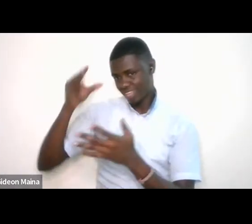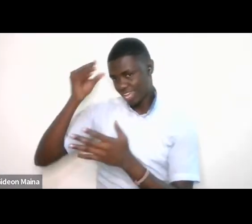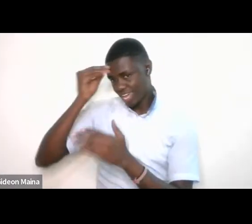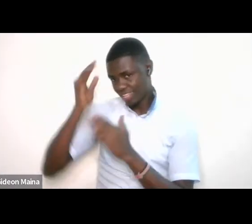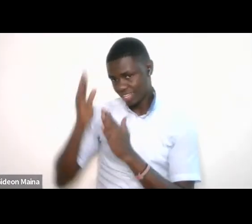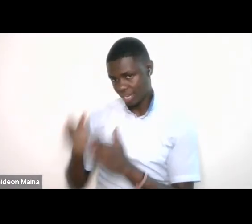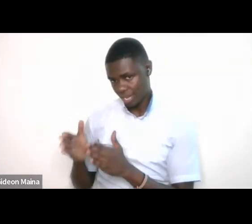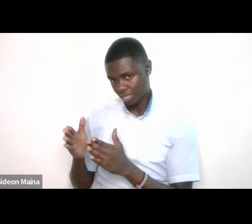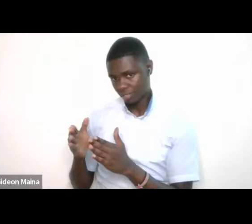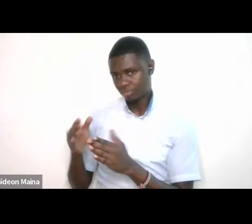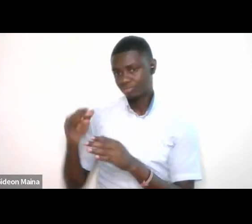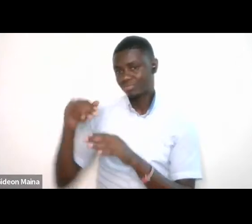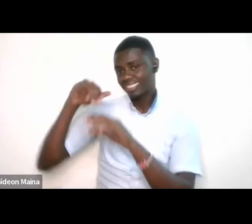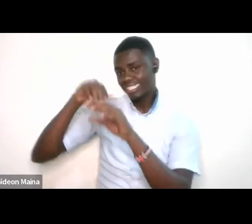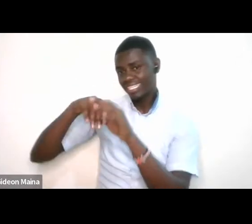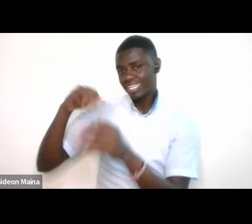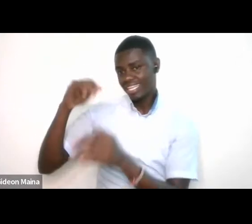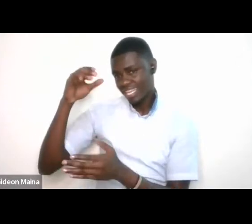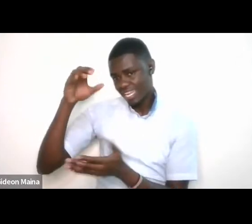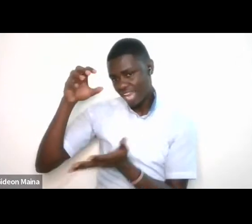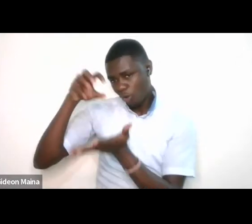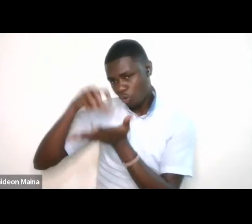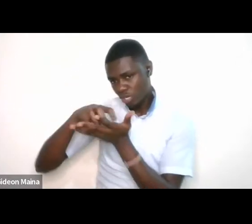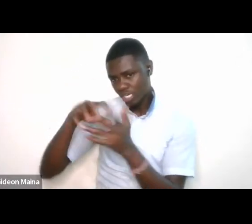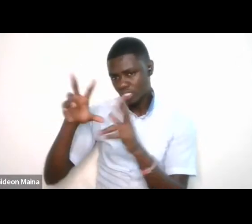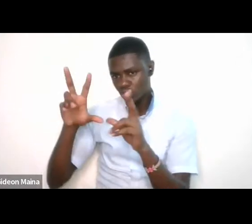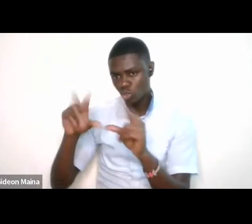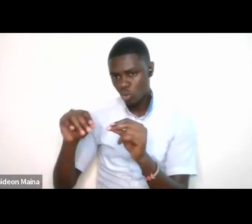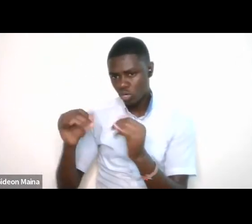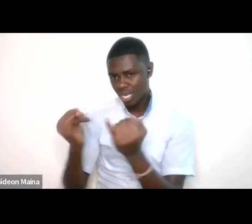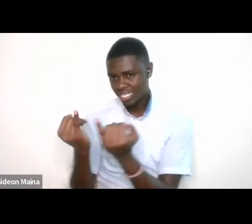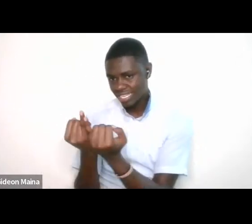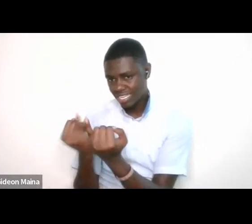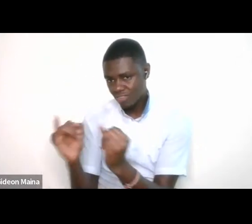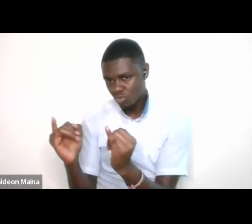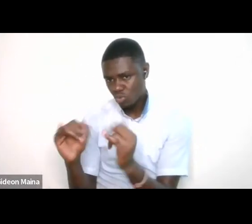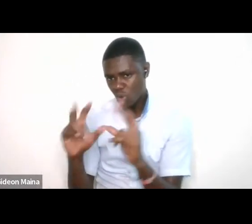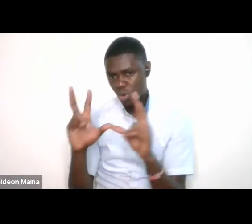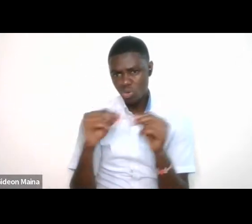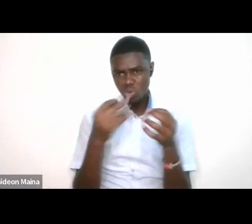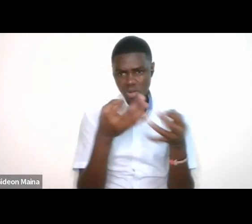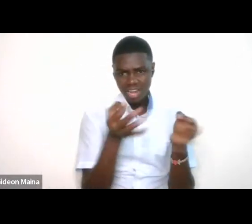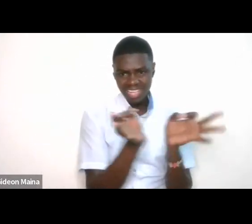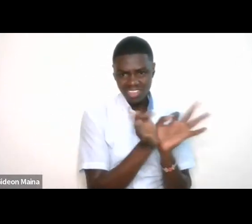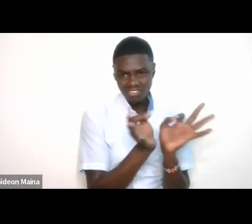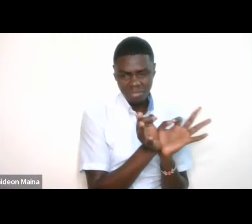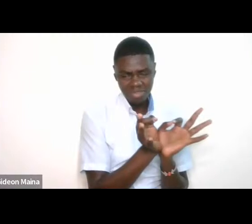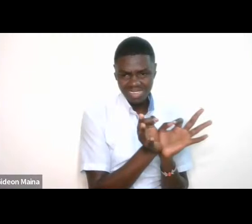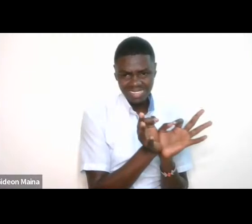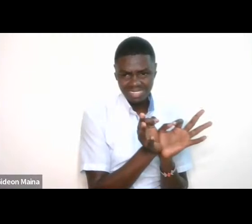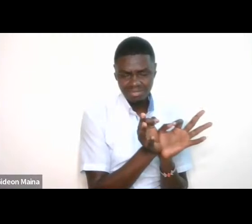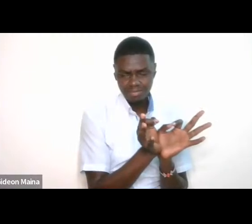in a context, not as an individual, not look at the family as